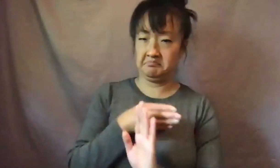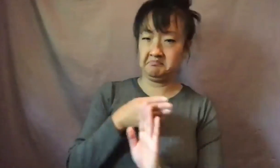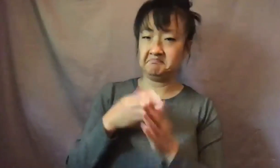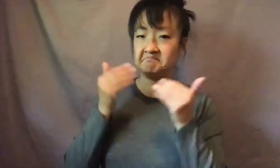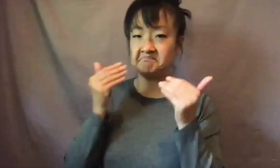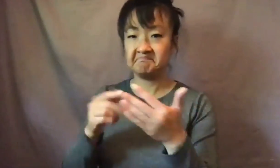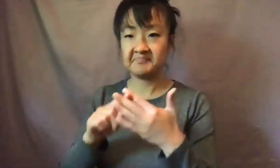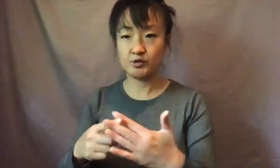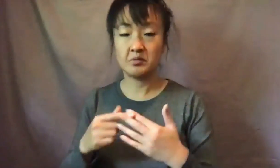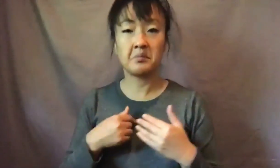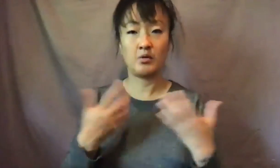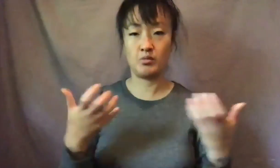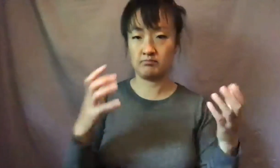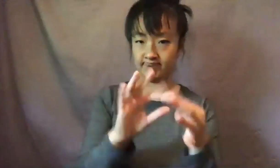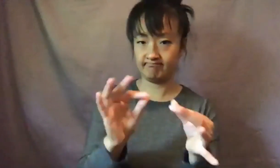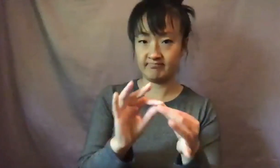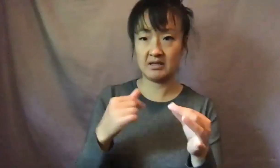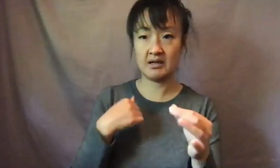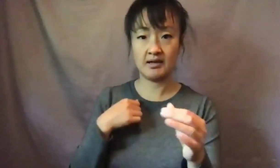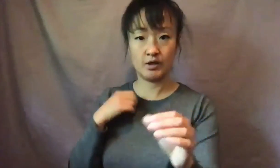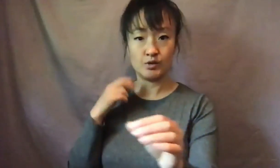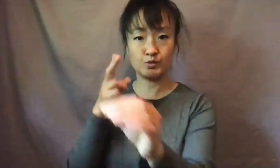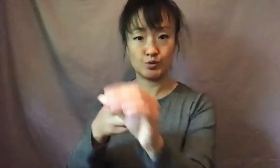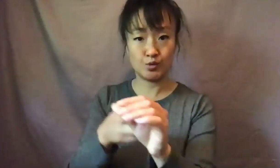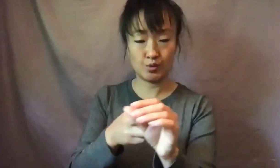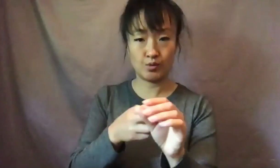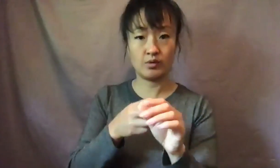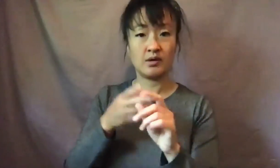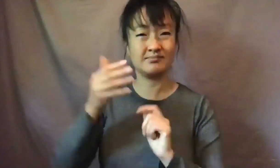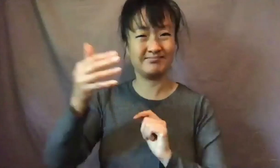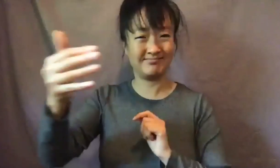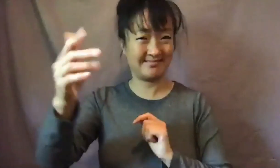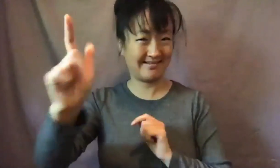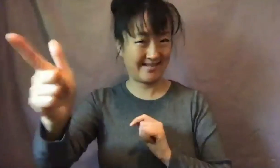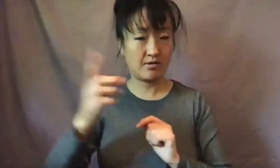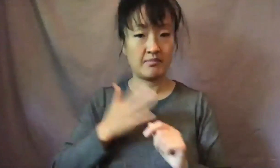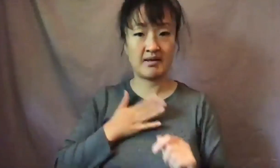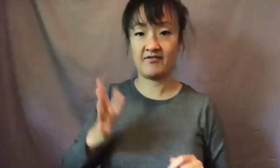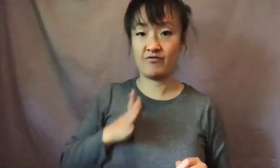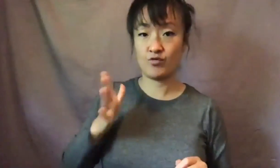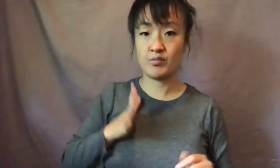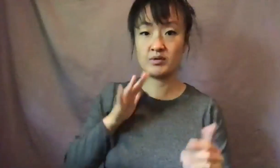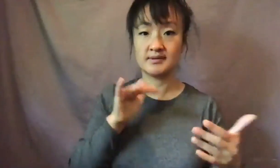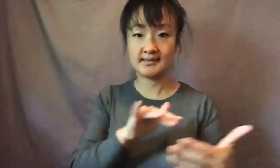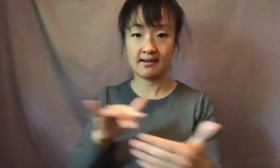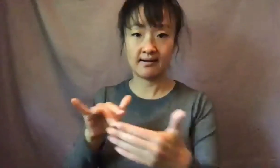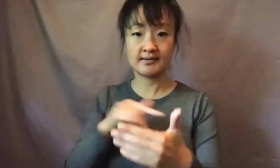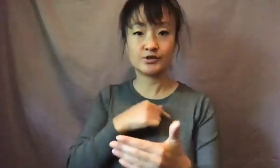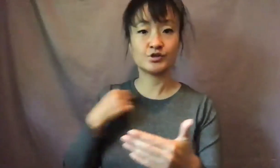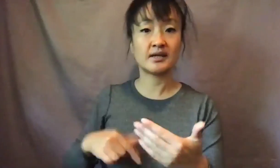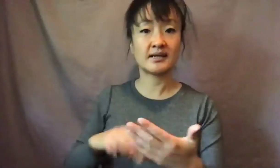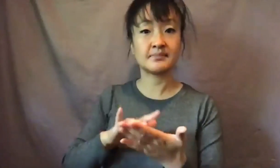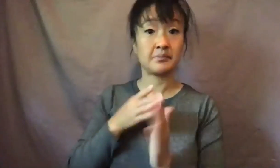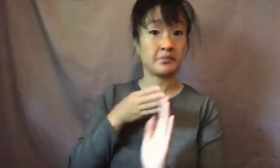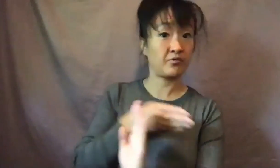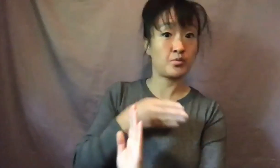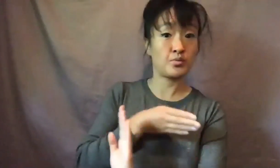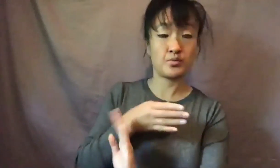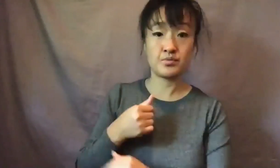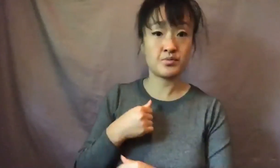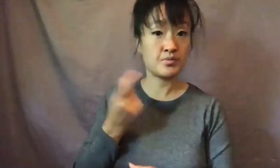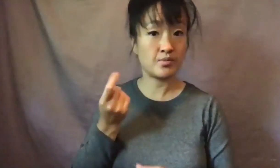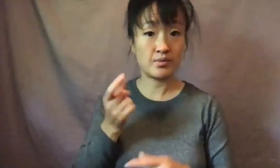fact that I came later to my formal studies of Chinese medicine. I'd had a career